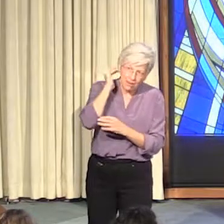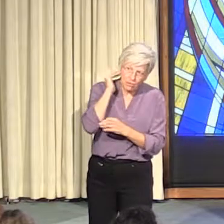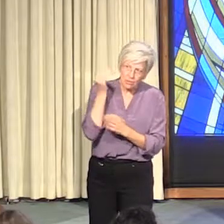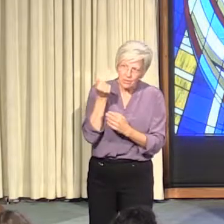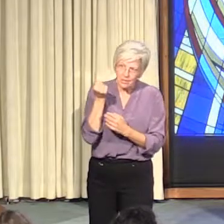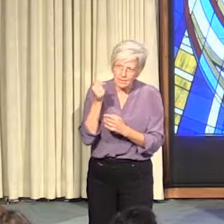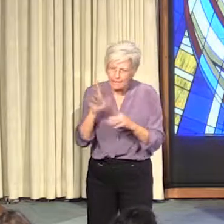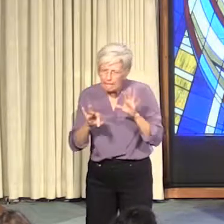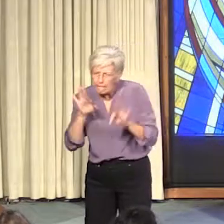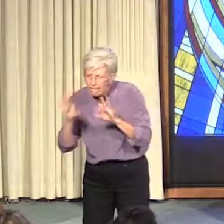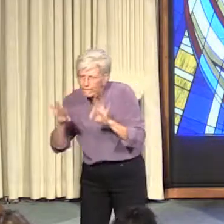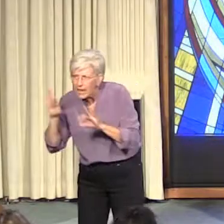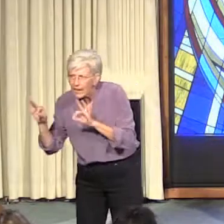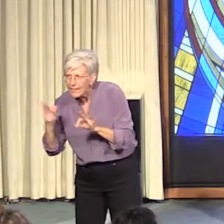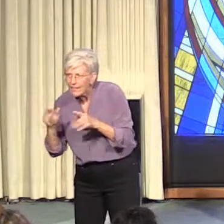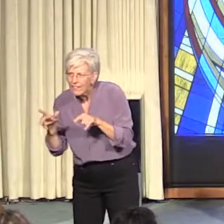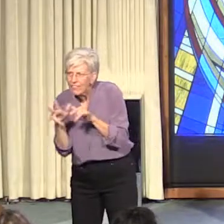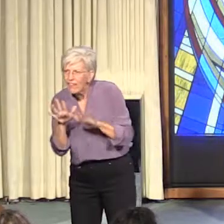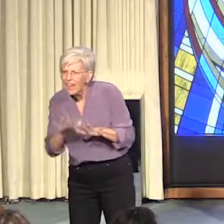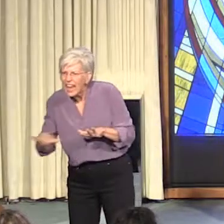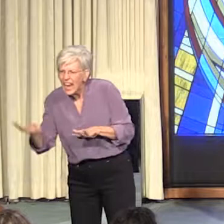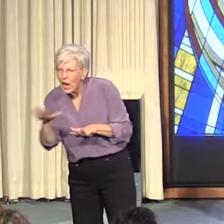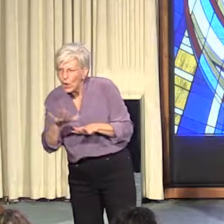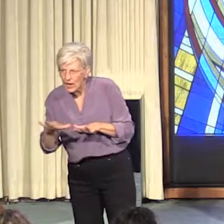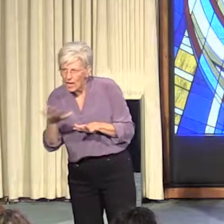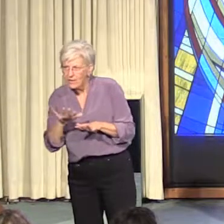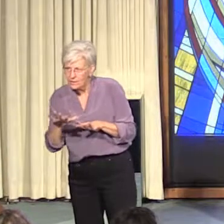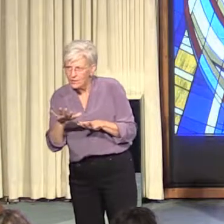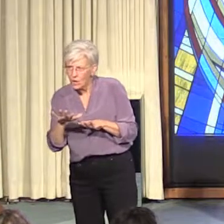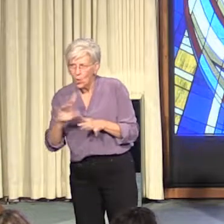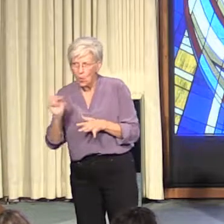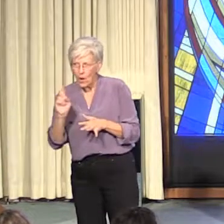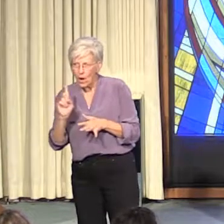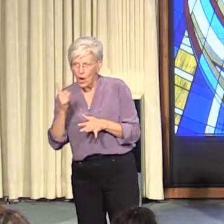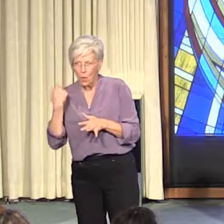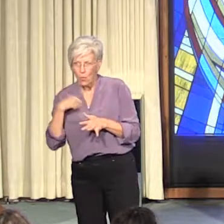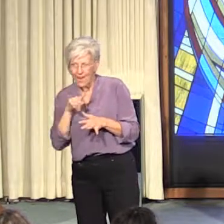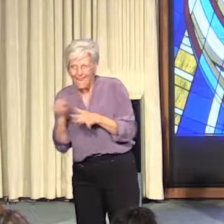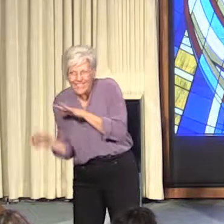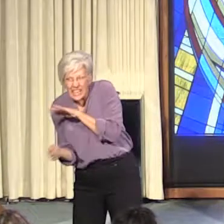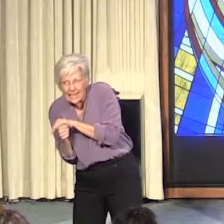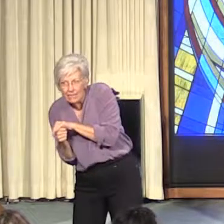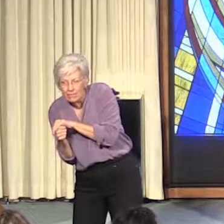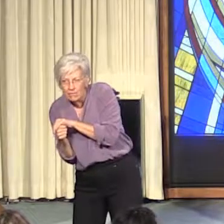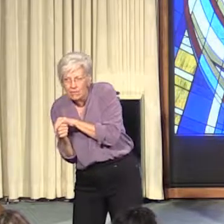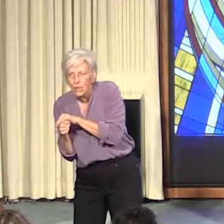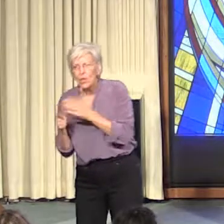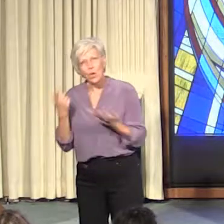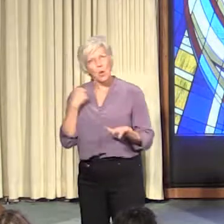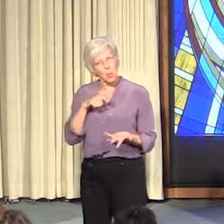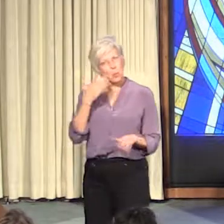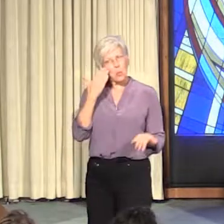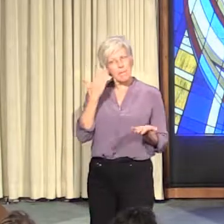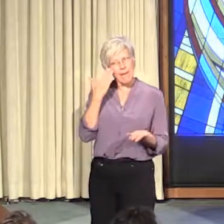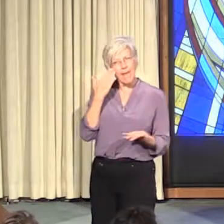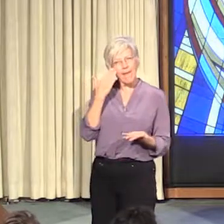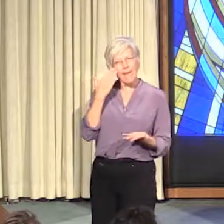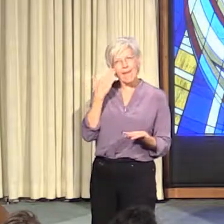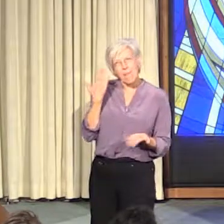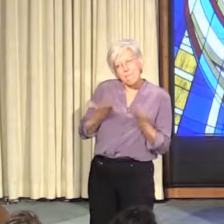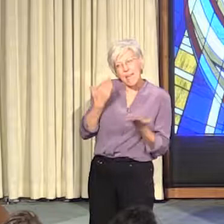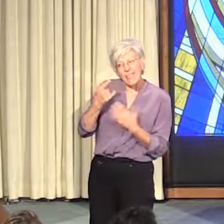areas that we have hidden. We may think that they are lost to